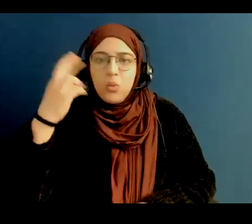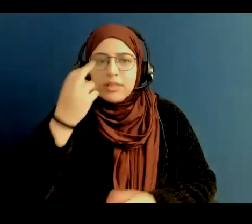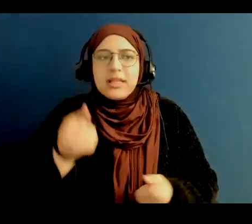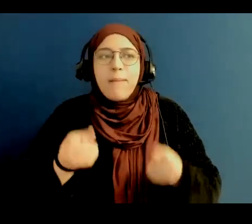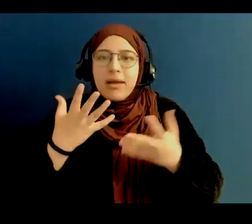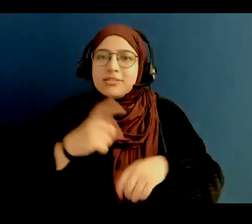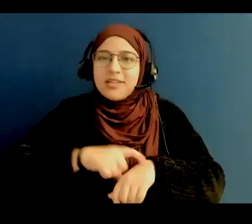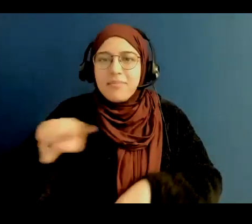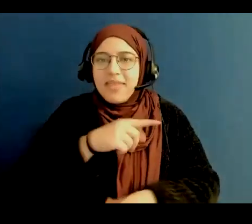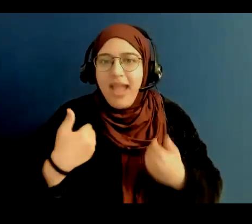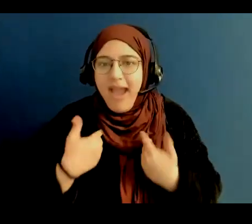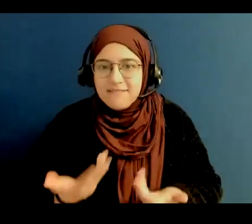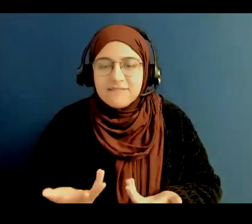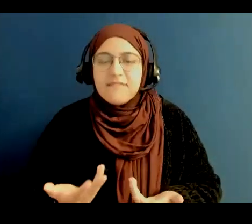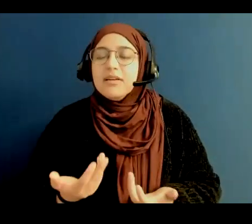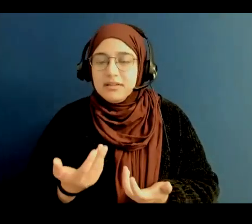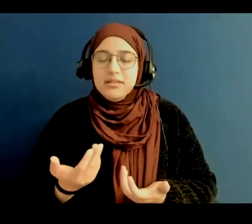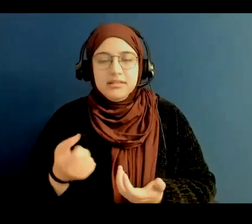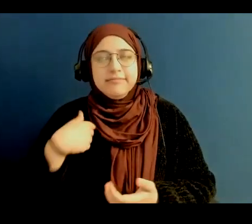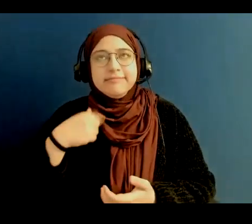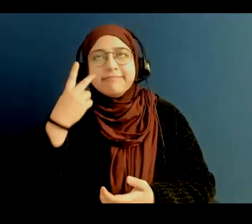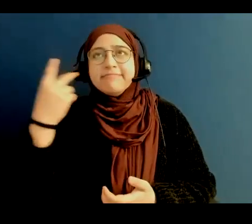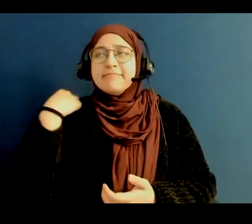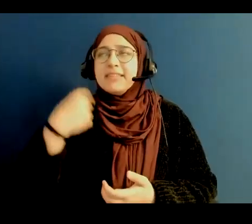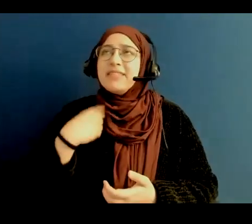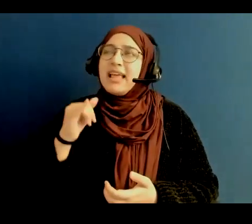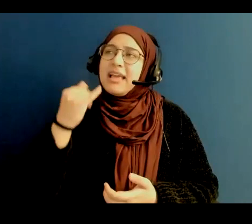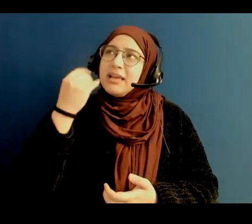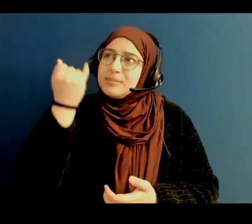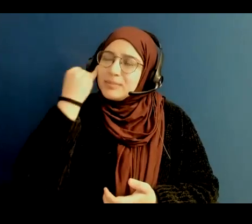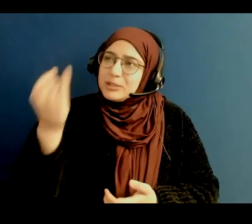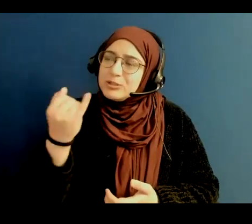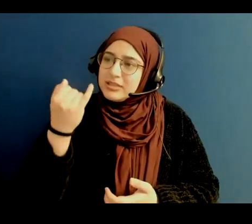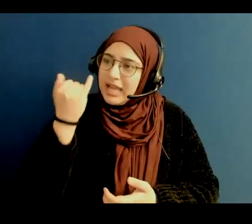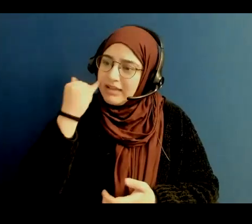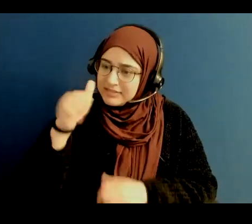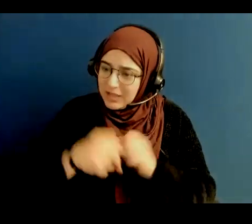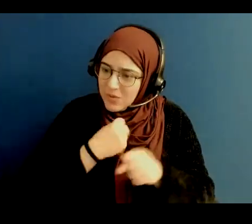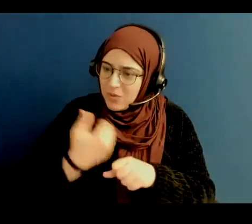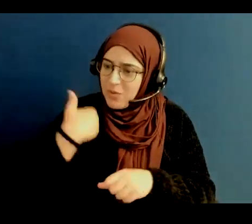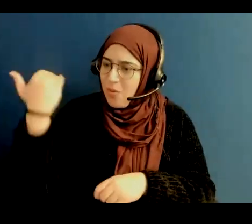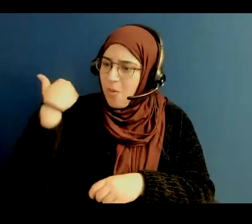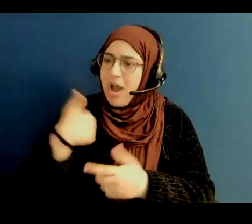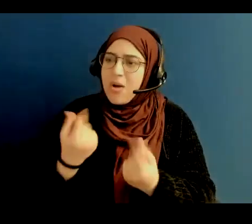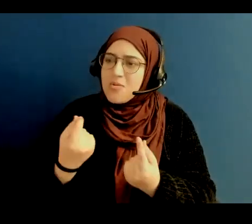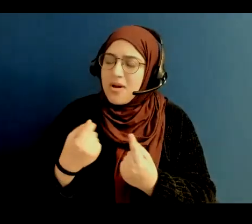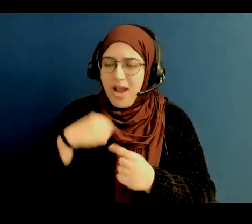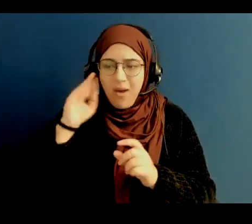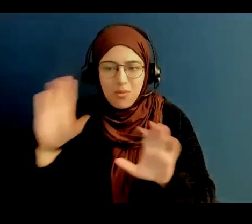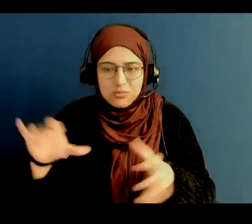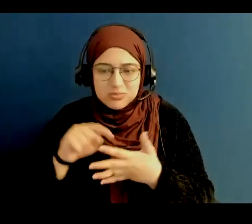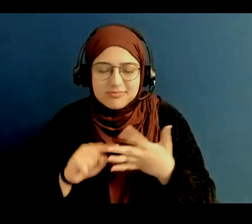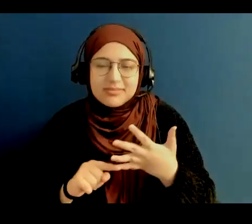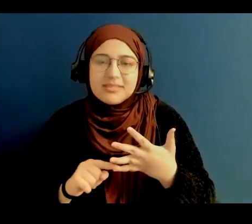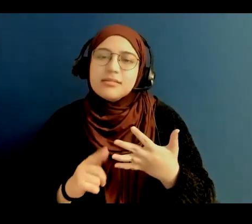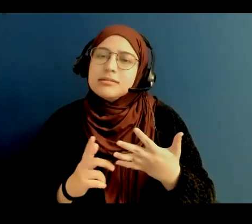I say to myself, imagine I can go back 10 years. Oh, I would have done this differently. How about rather than asking that question,